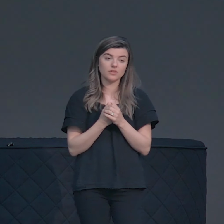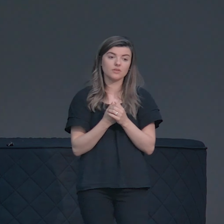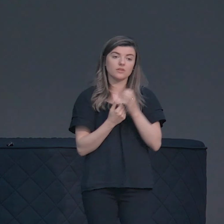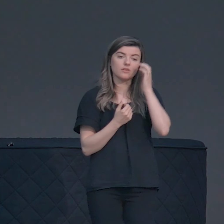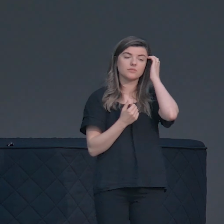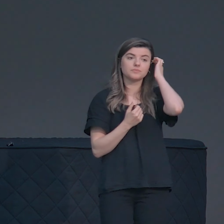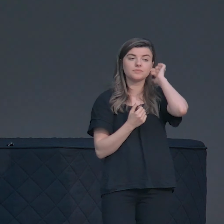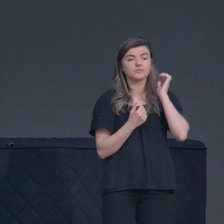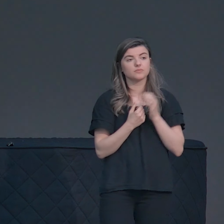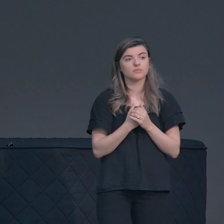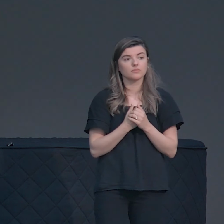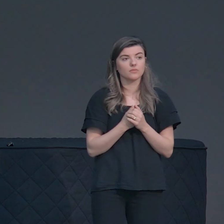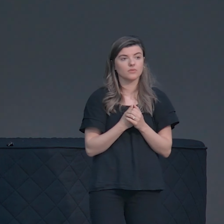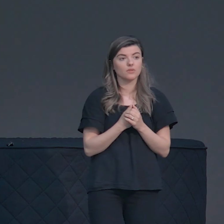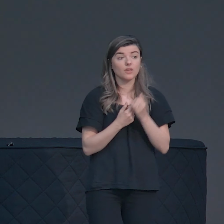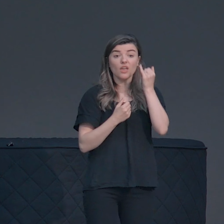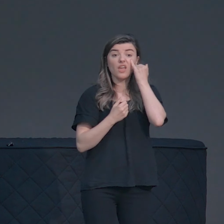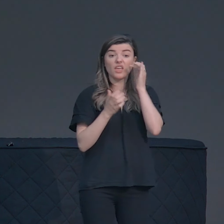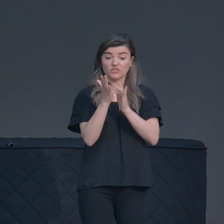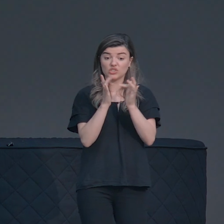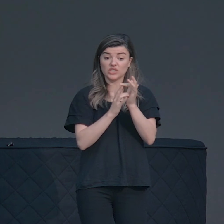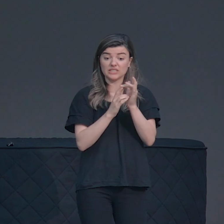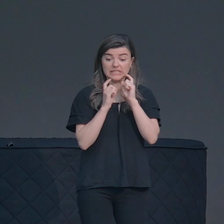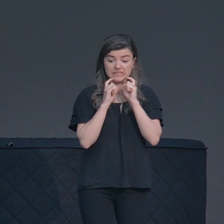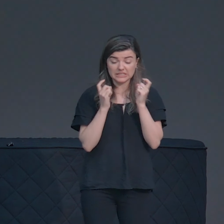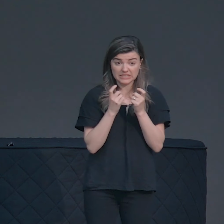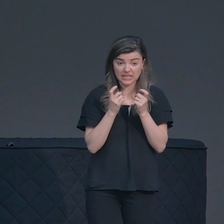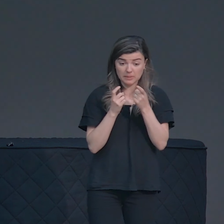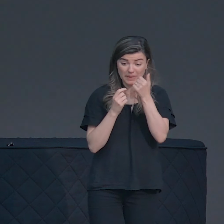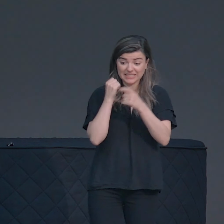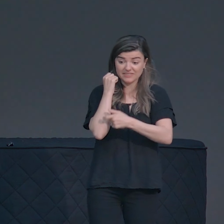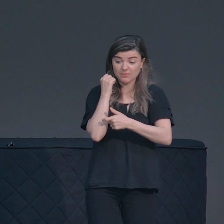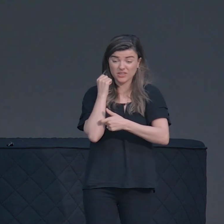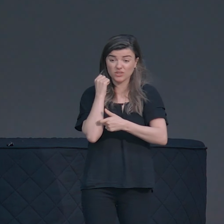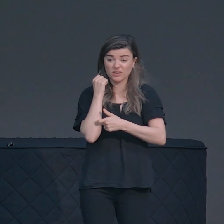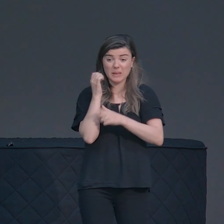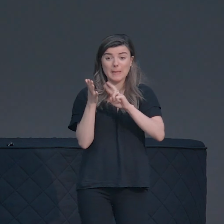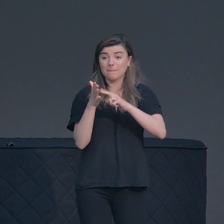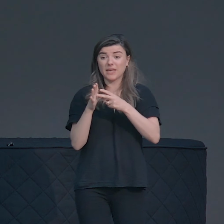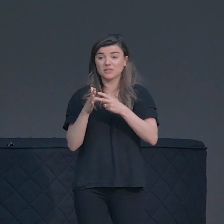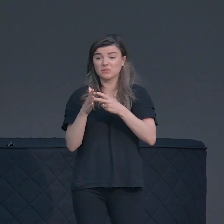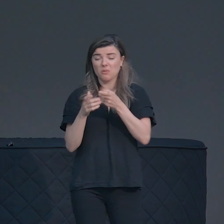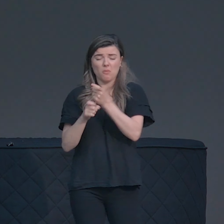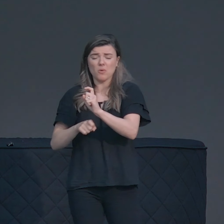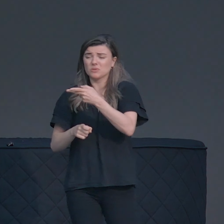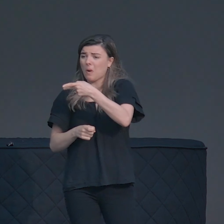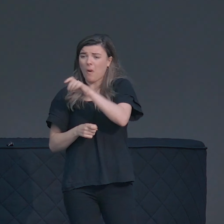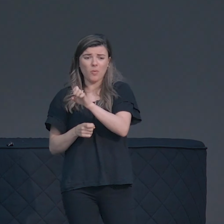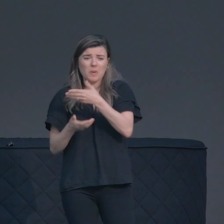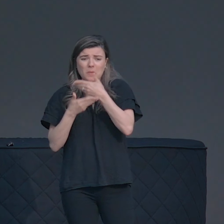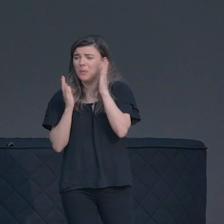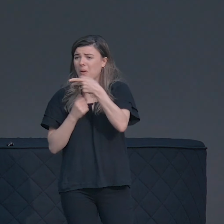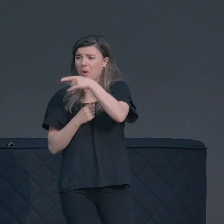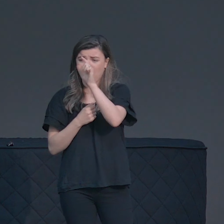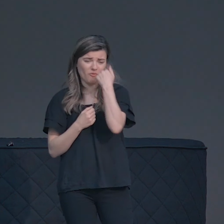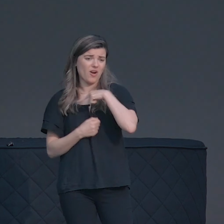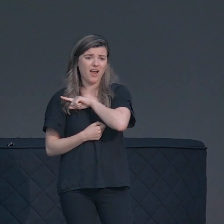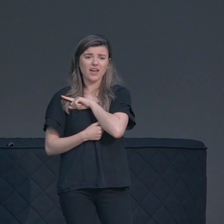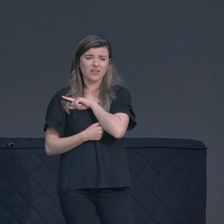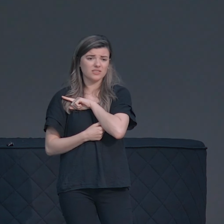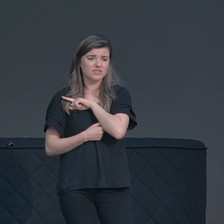here would mean the end of all hope for us. If Jesus gives in to temptation here, it would